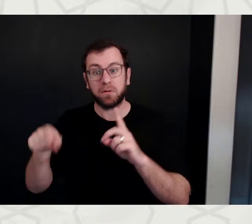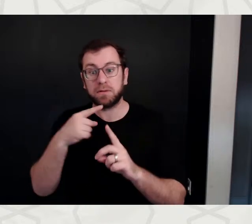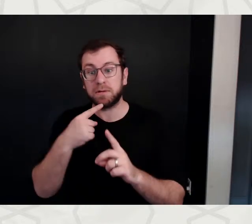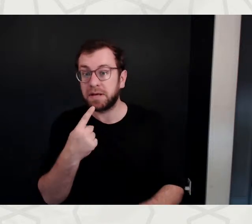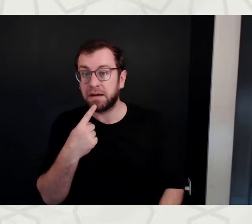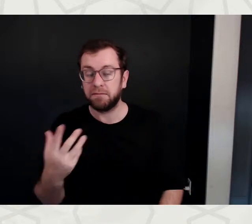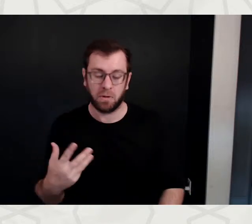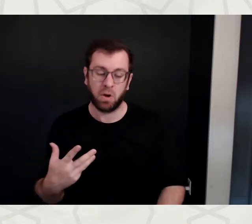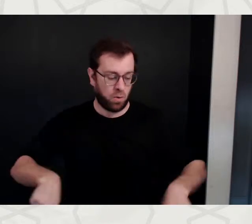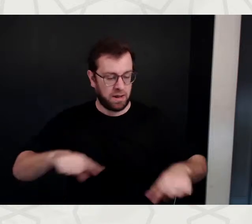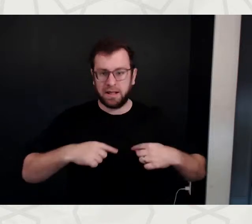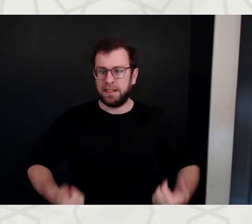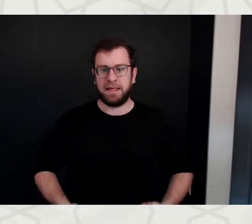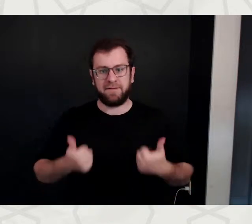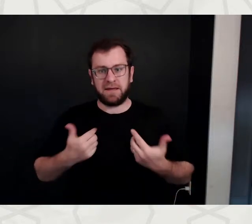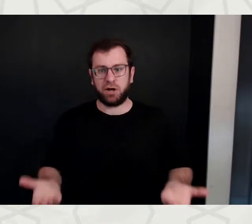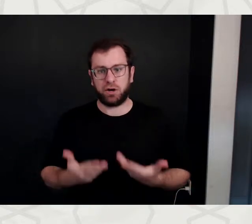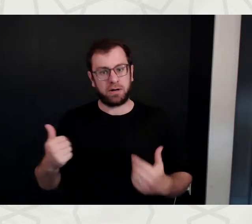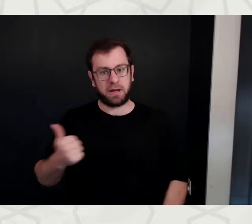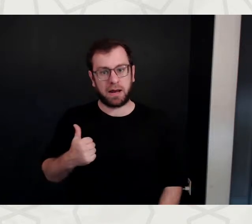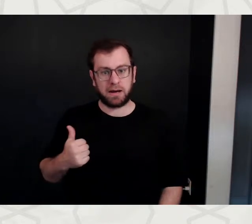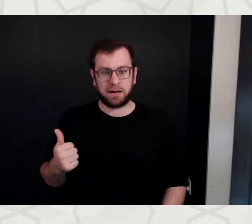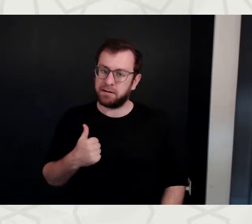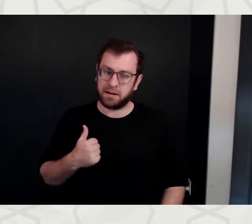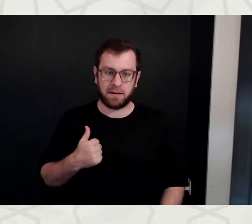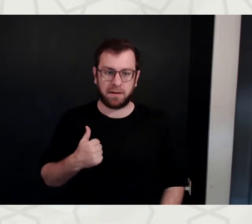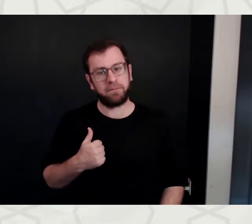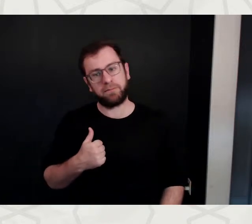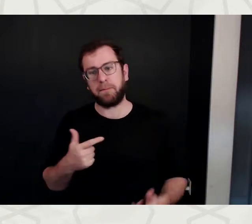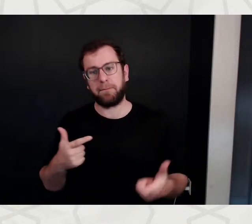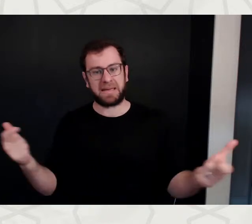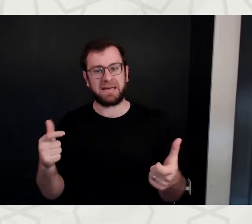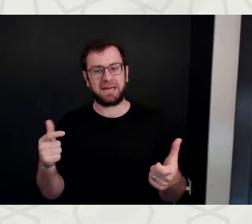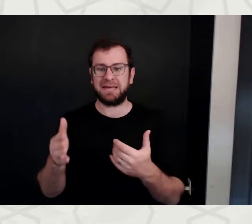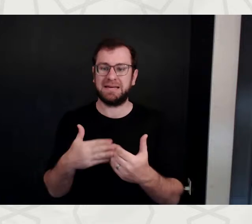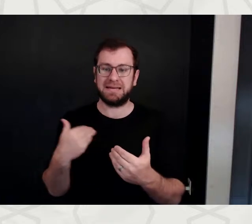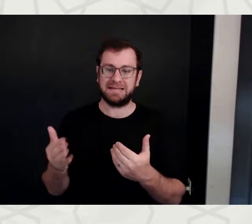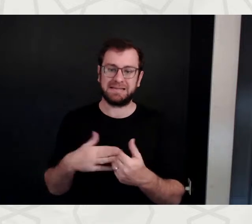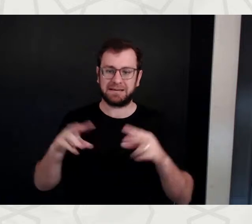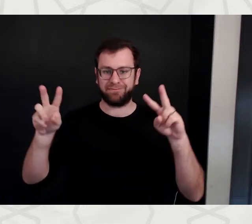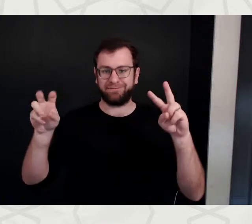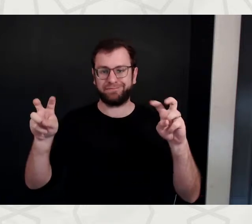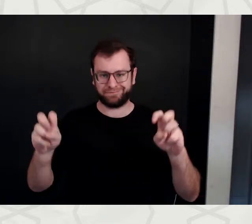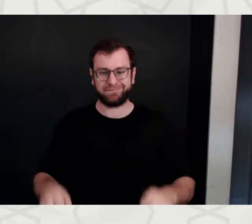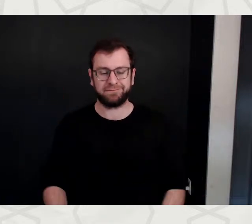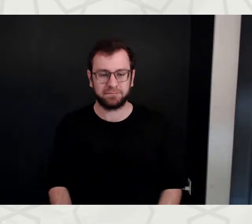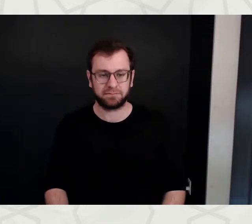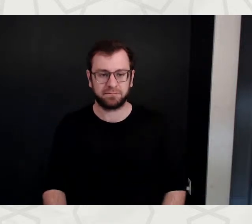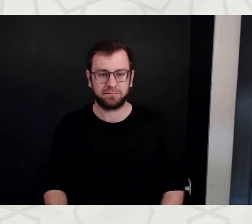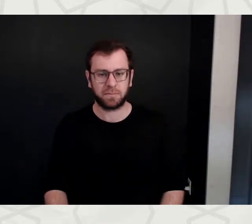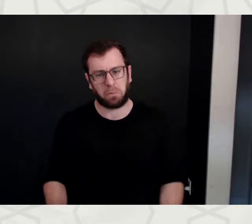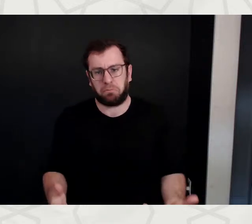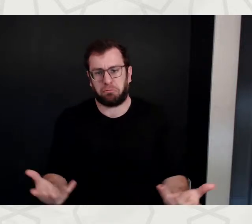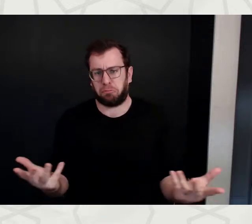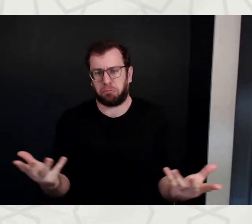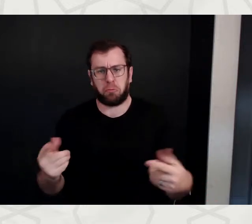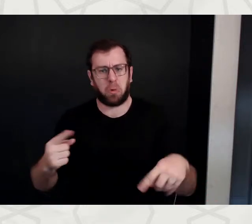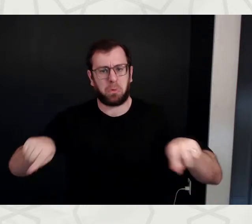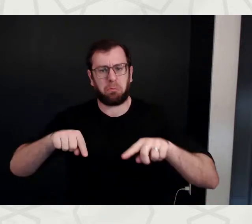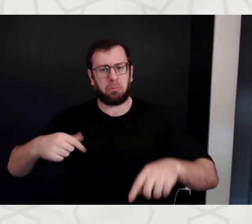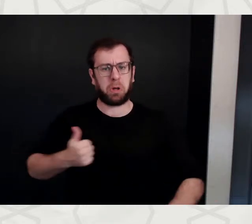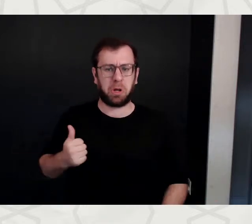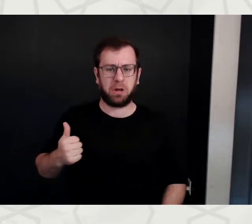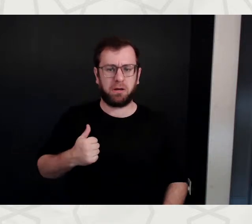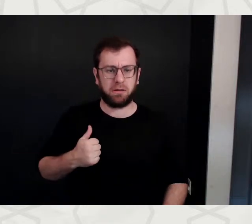in Canada, the big easy, as they used to say, what about here? It